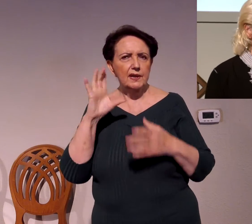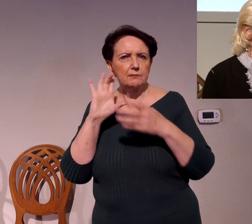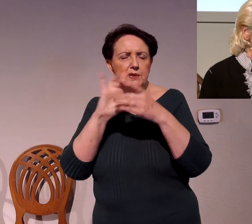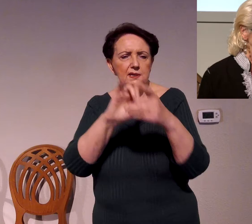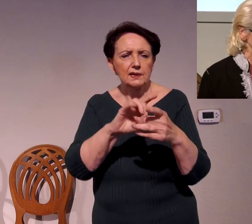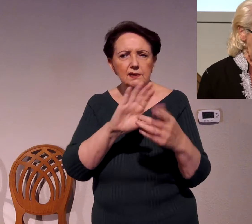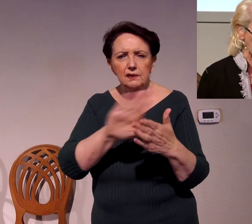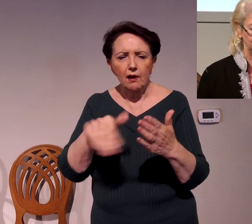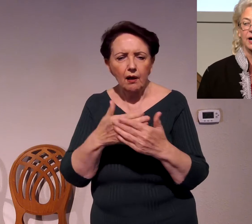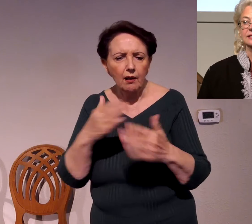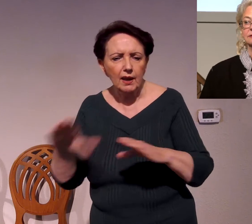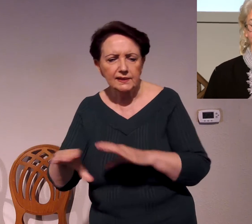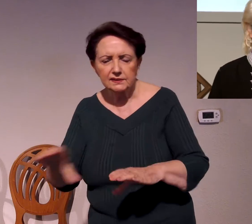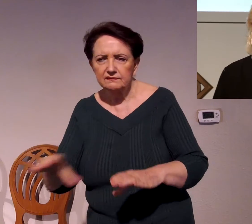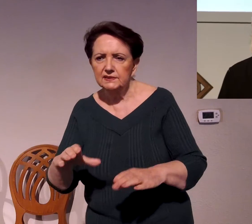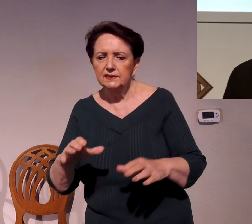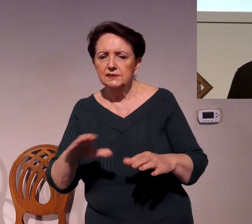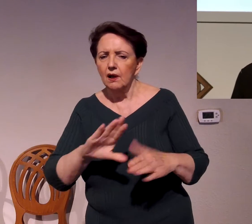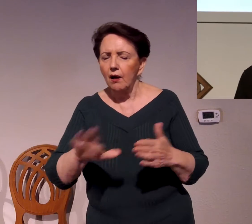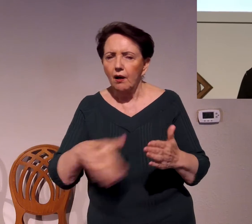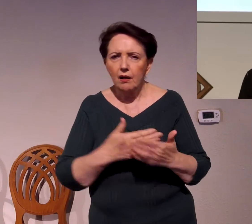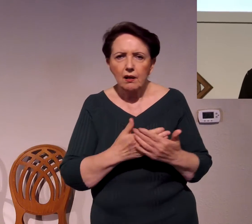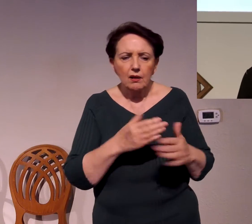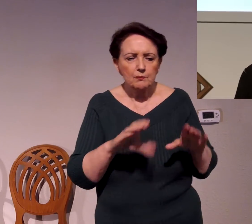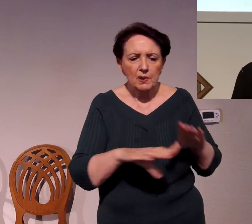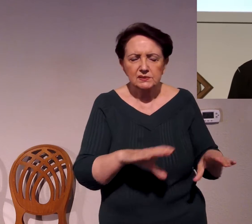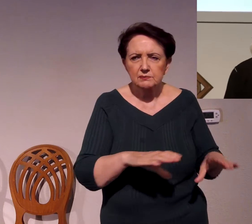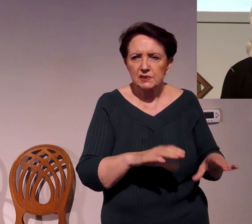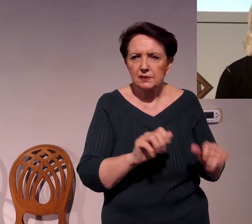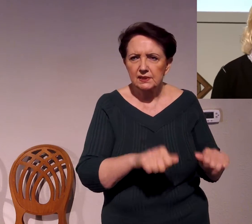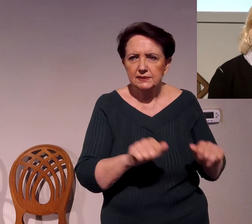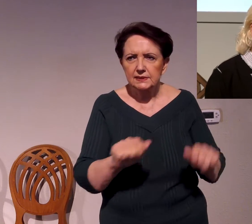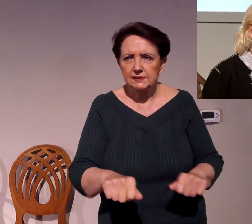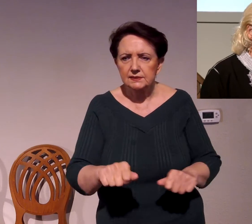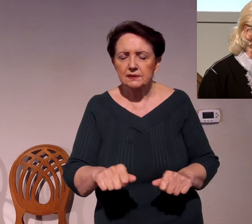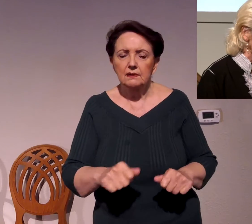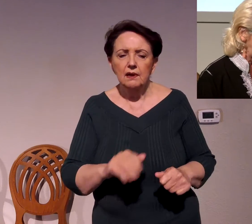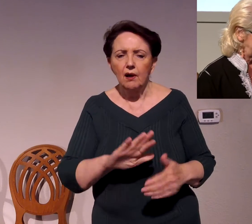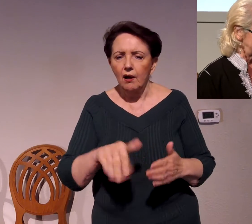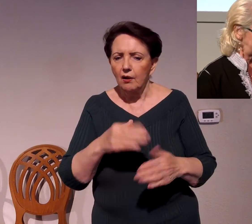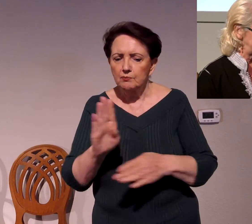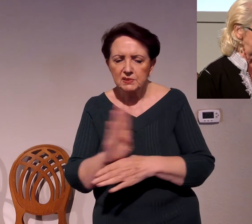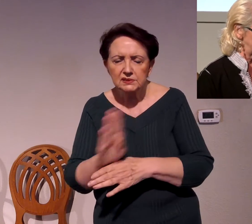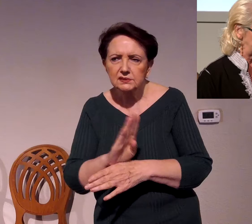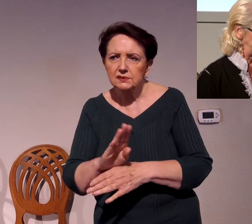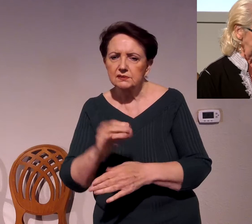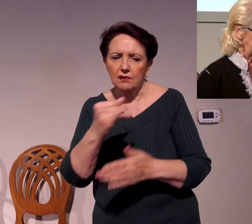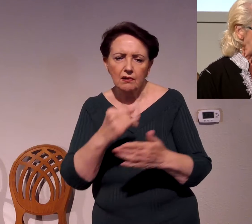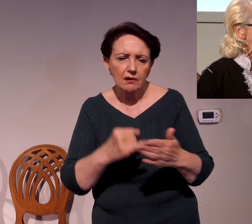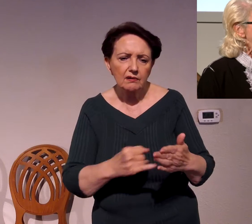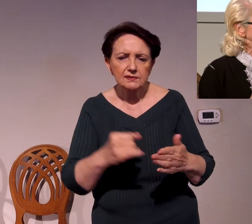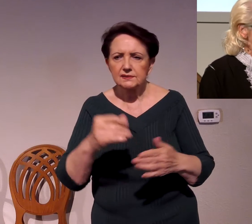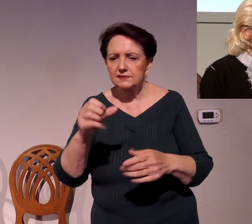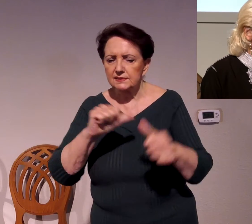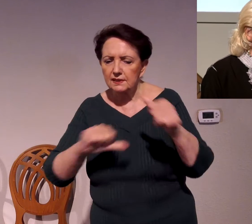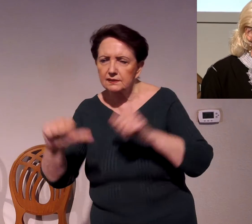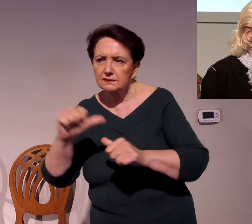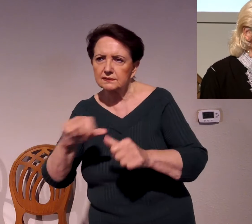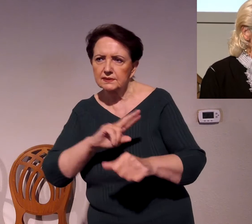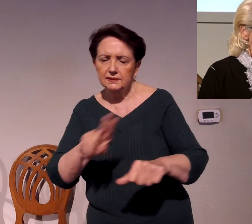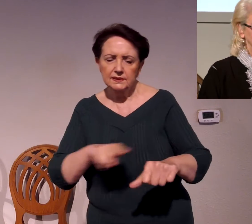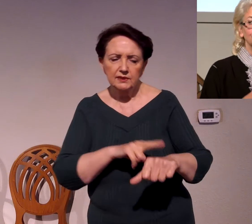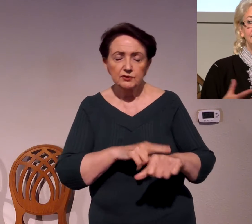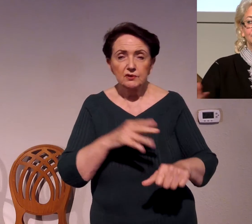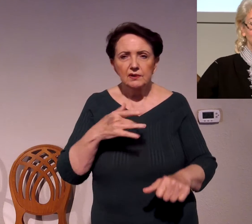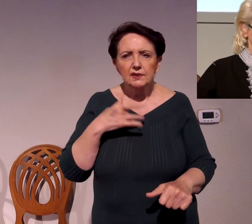all activities, all possibilities, all commerce, all art, beauty, science, and nature. And I just